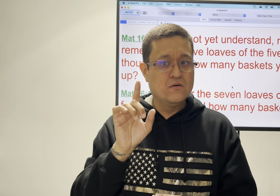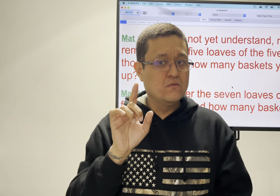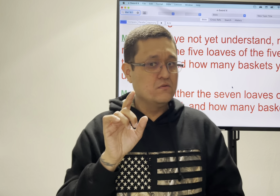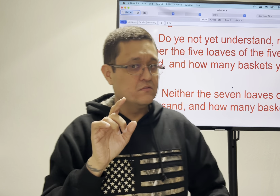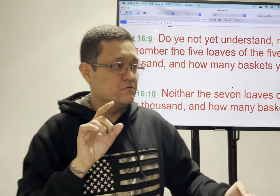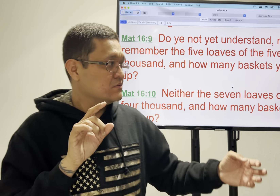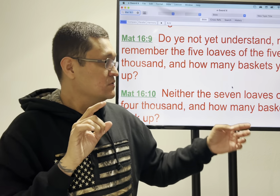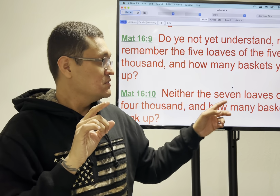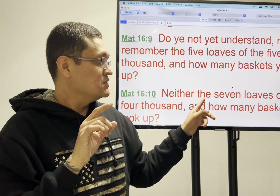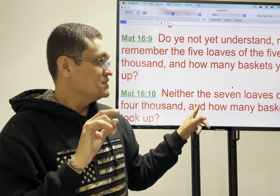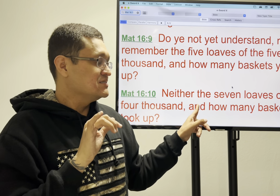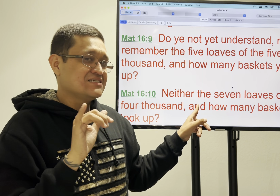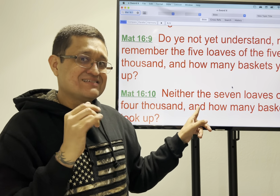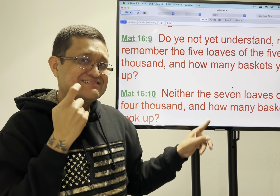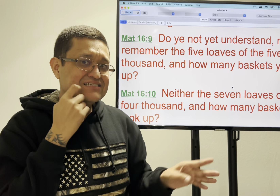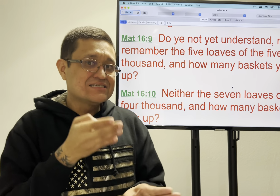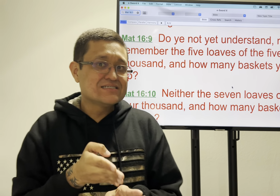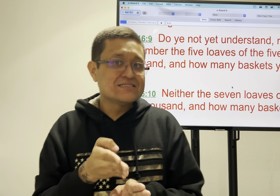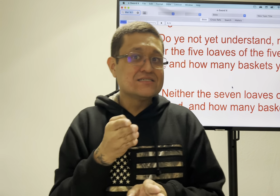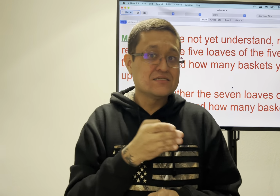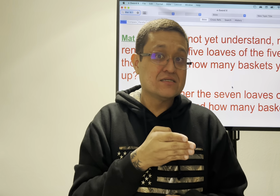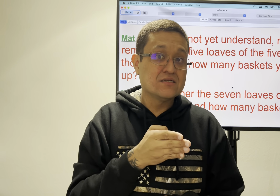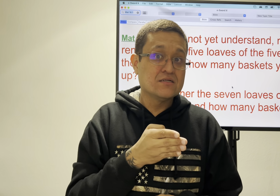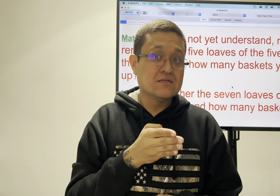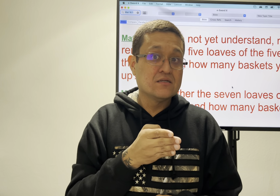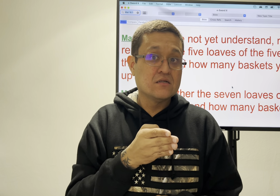The same thing that happens in the spirit here.